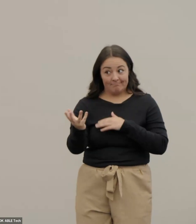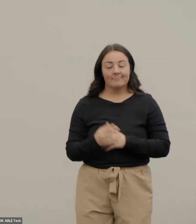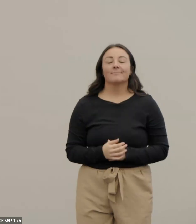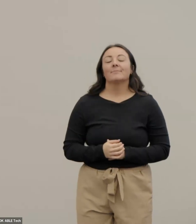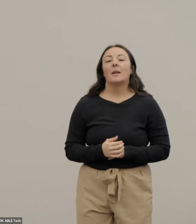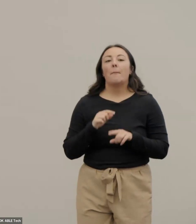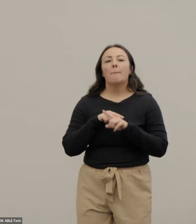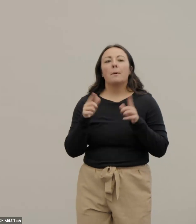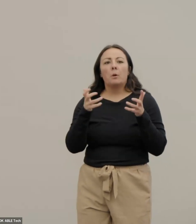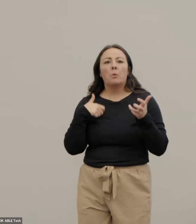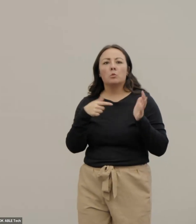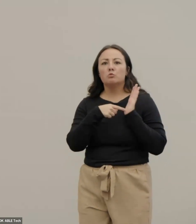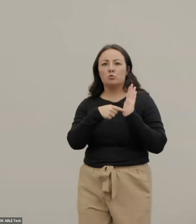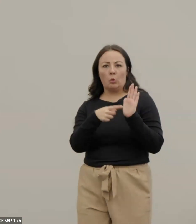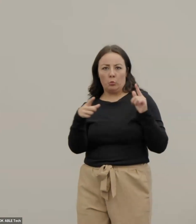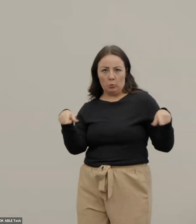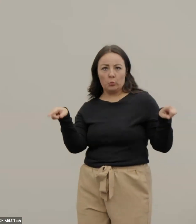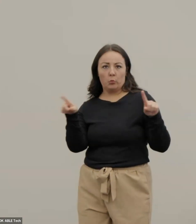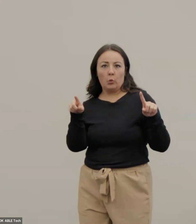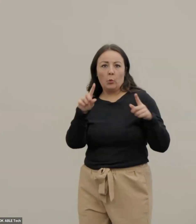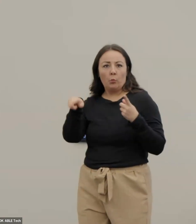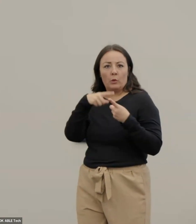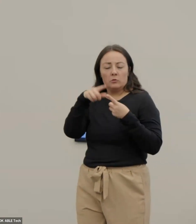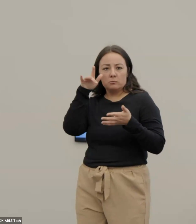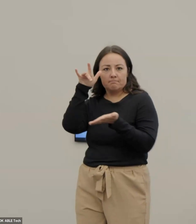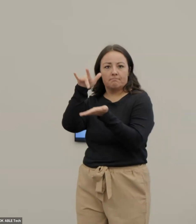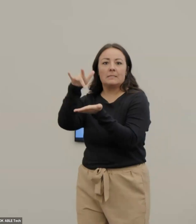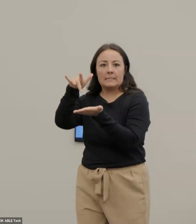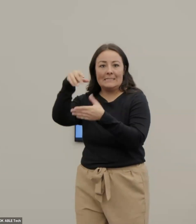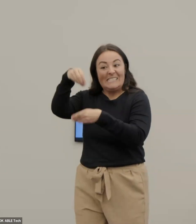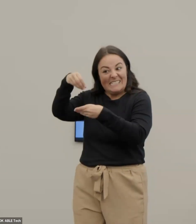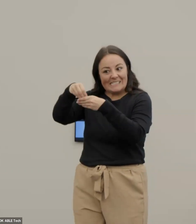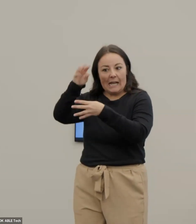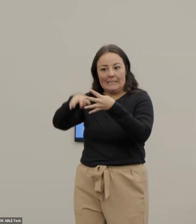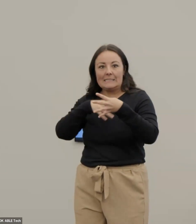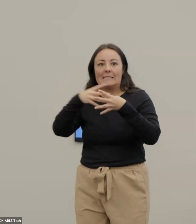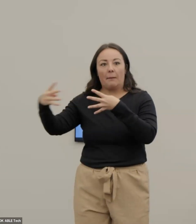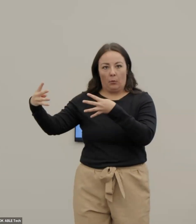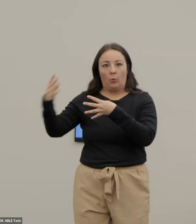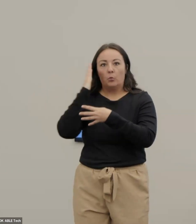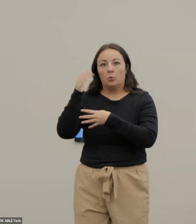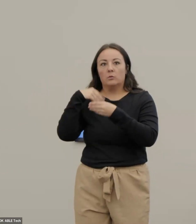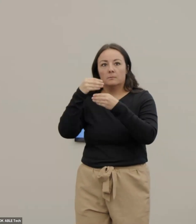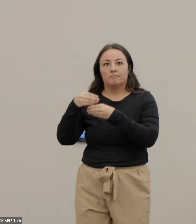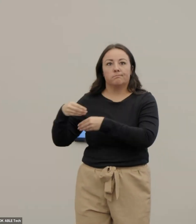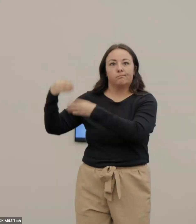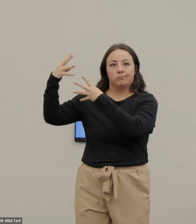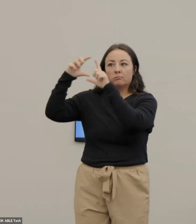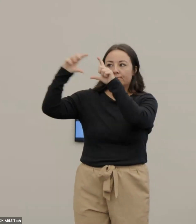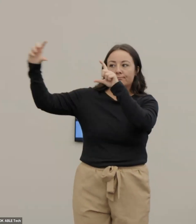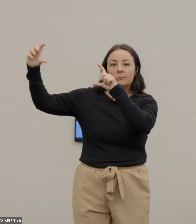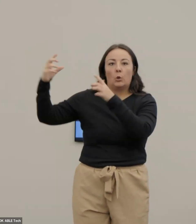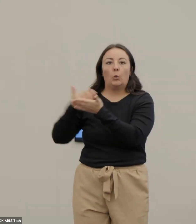But what I wanted to show you is when you click inside of a table, you'll get a new menu at the top of the